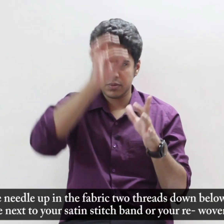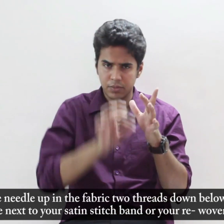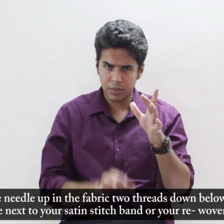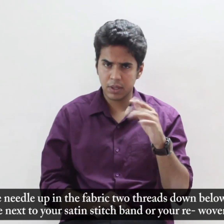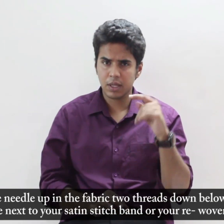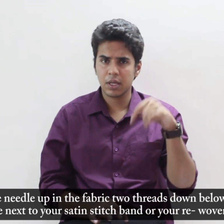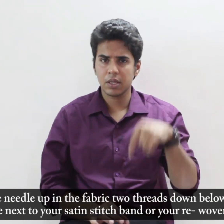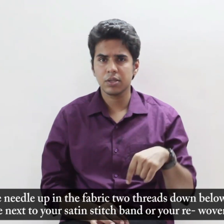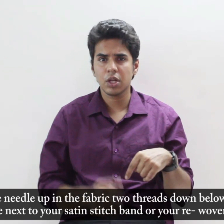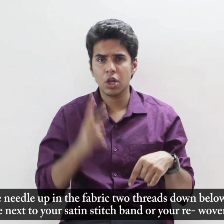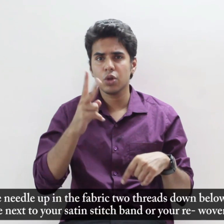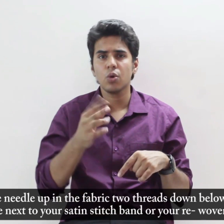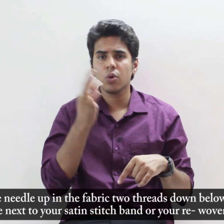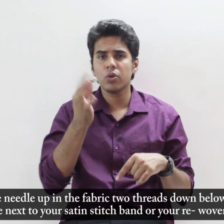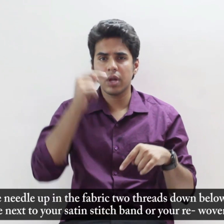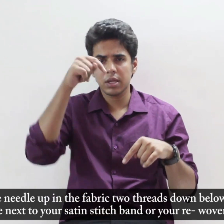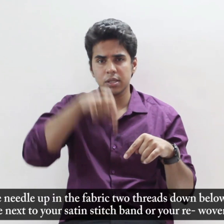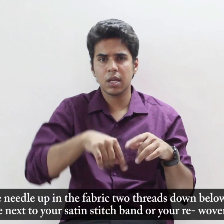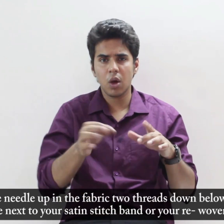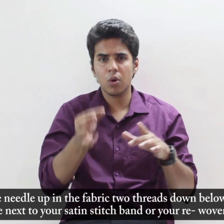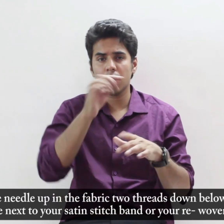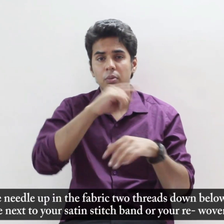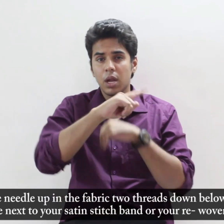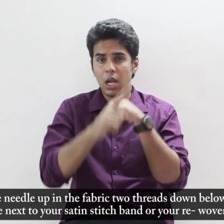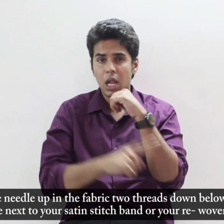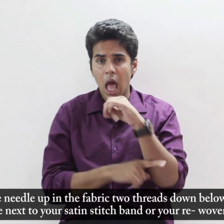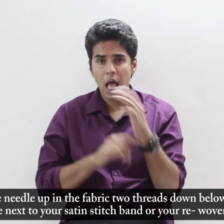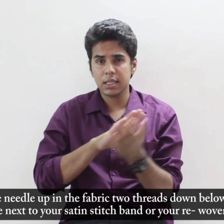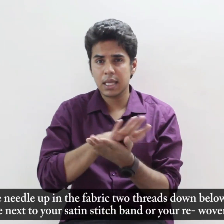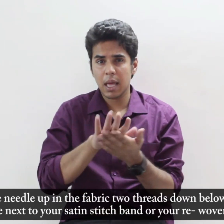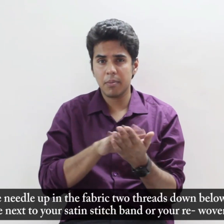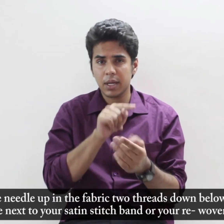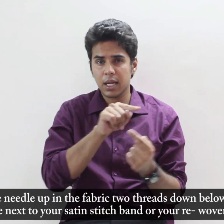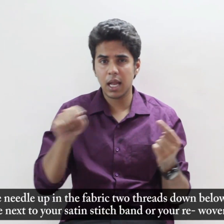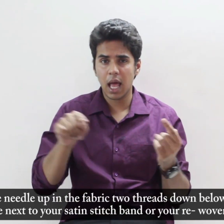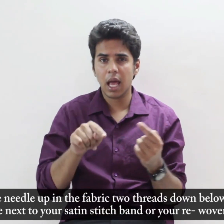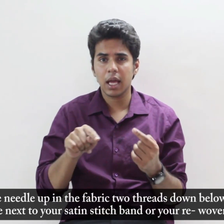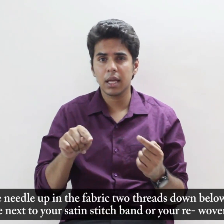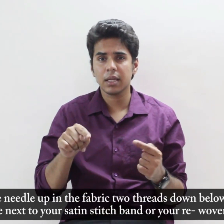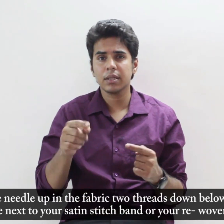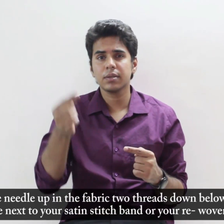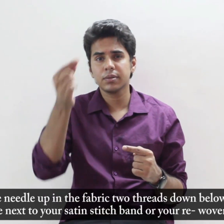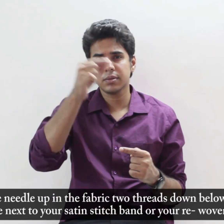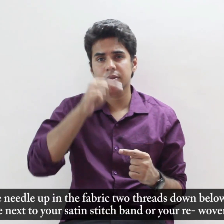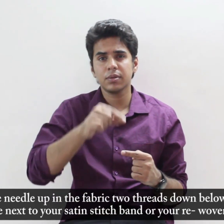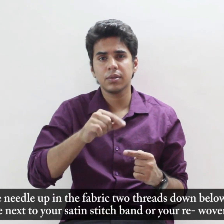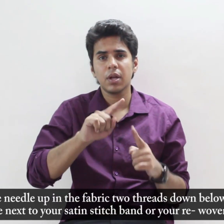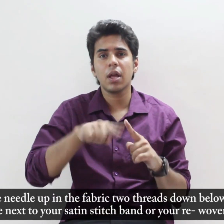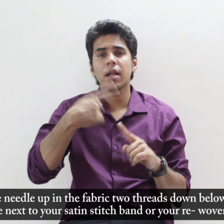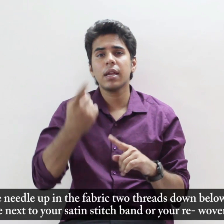down below the last empty line next to your satin stitch band or your rewoven